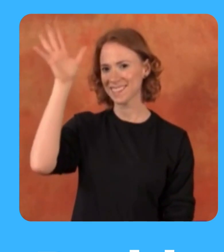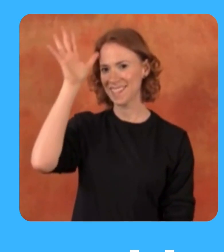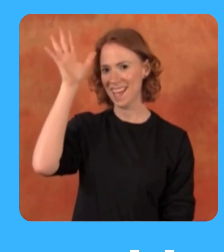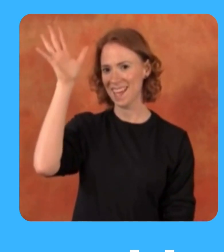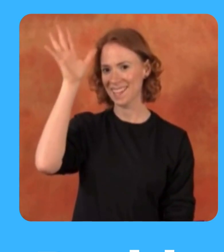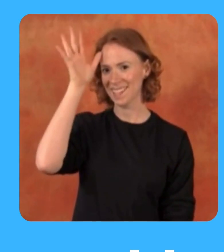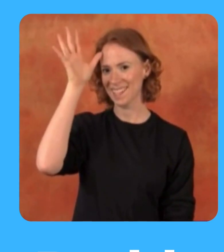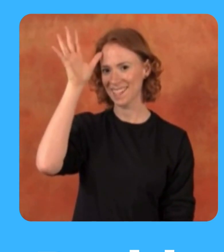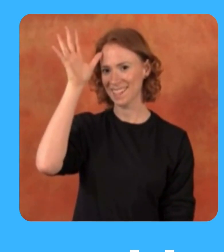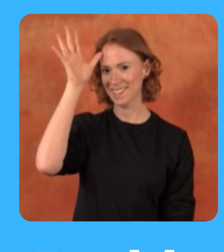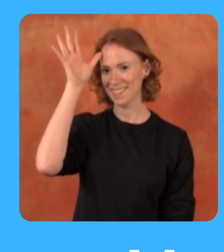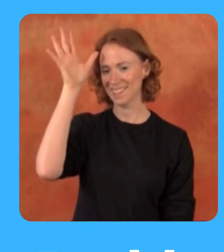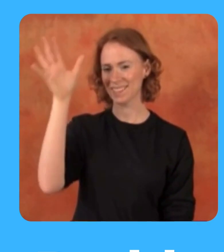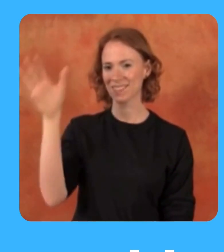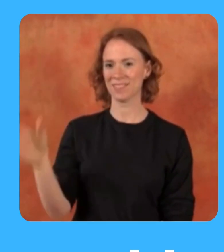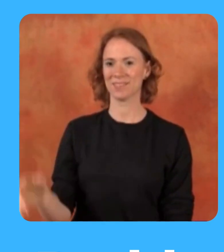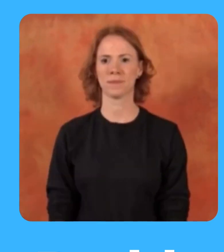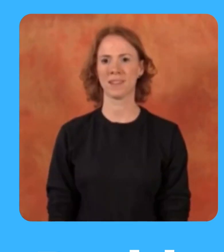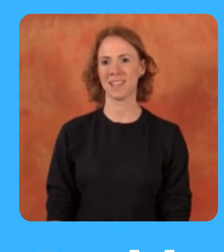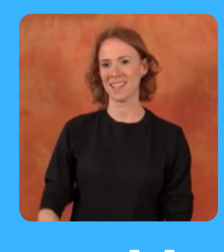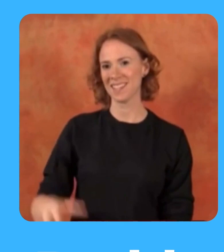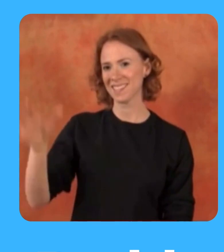Daddy.